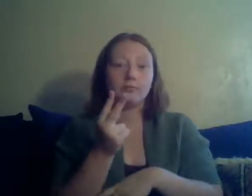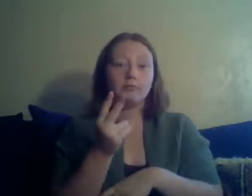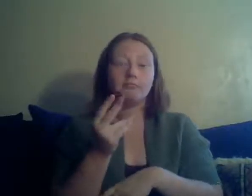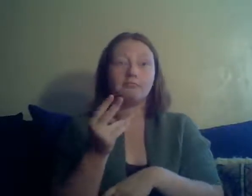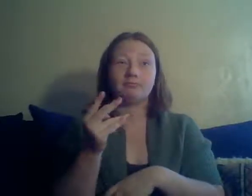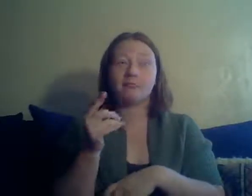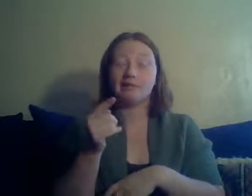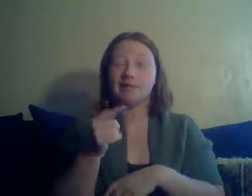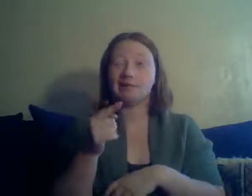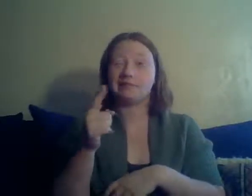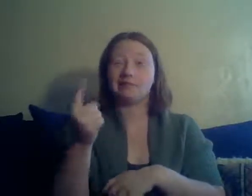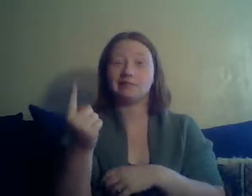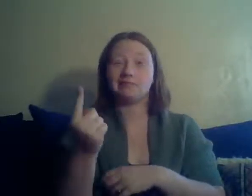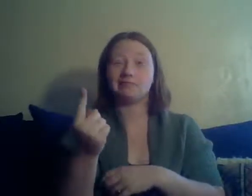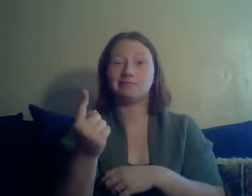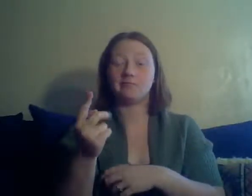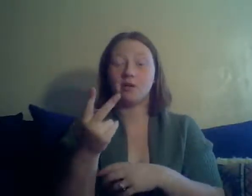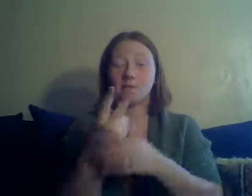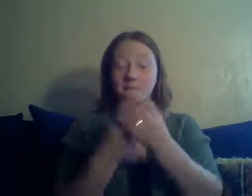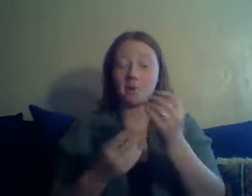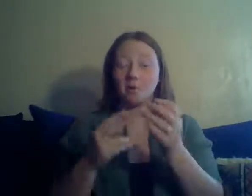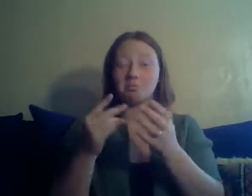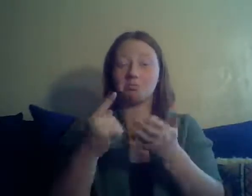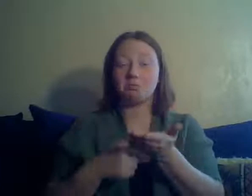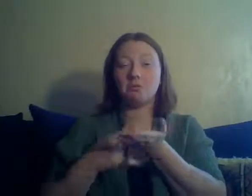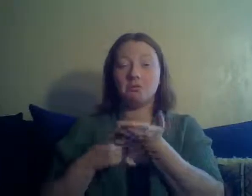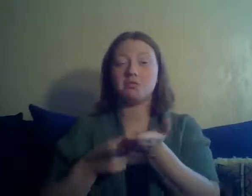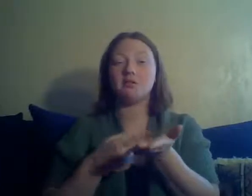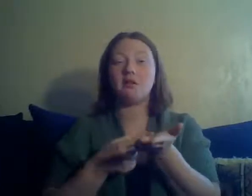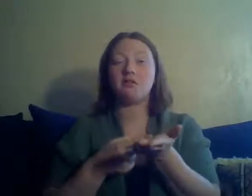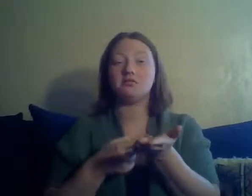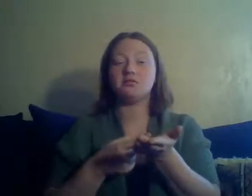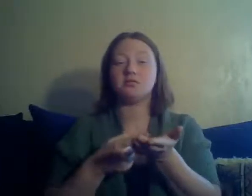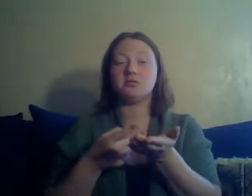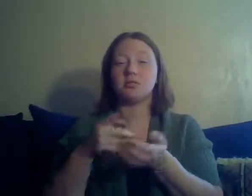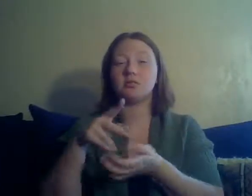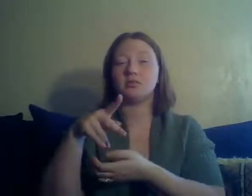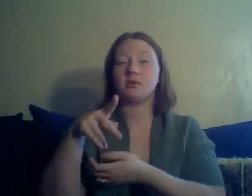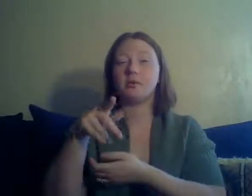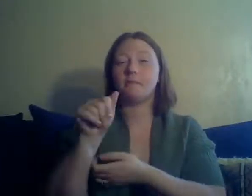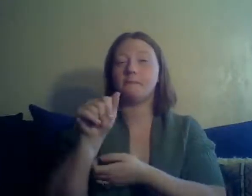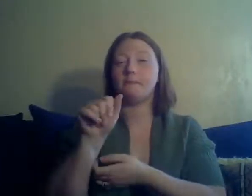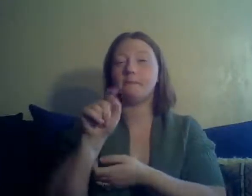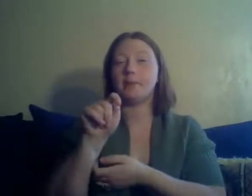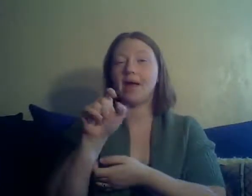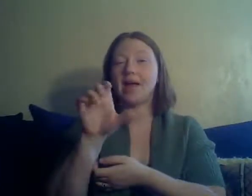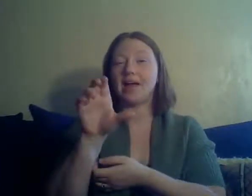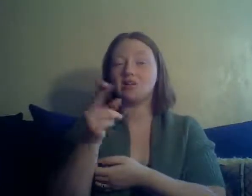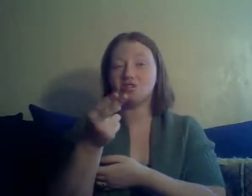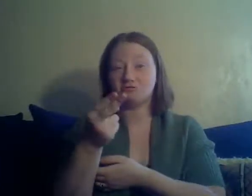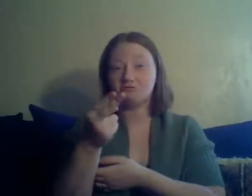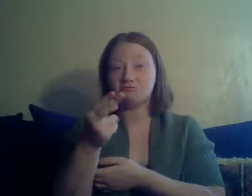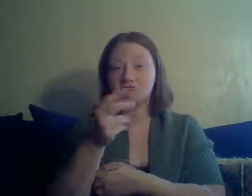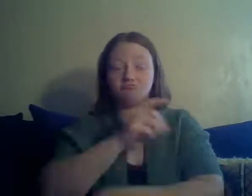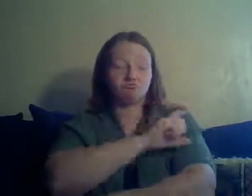under that you can put both of the articles' information on that issue. And so they start to think about